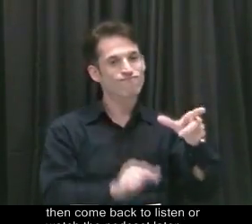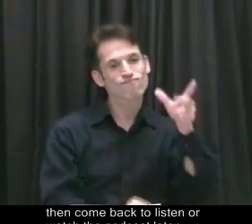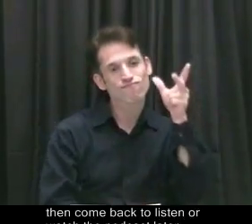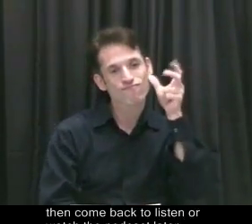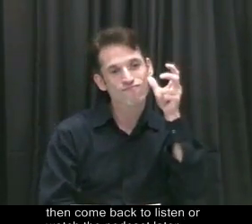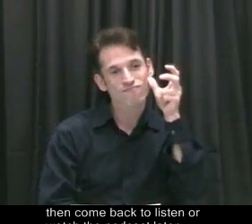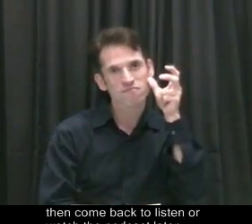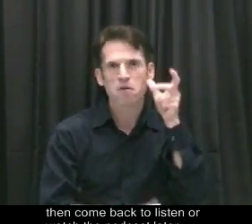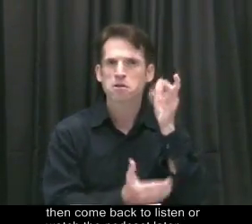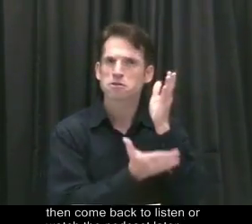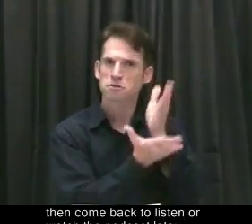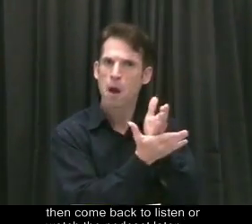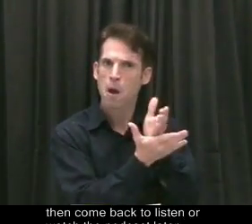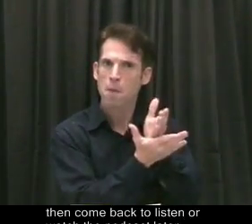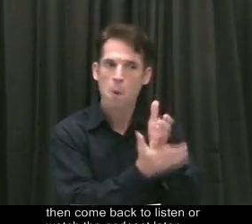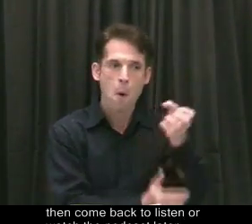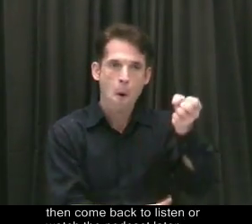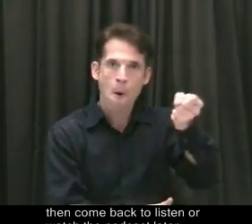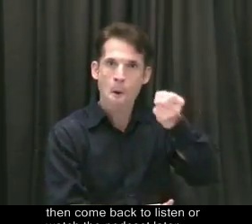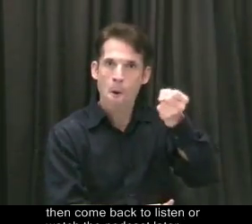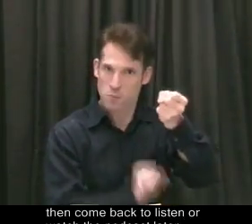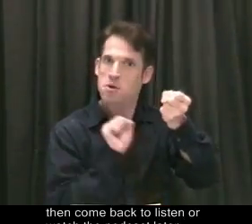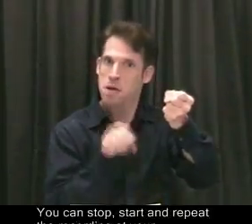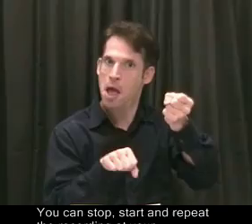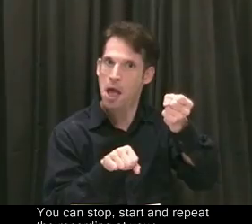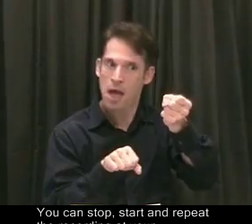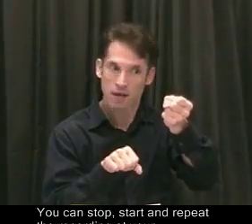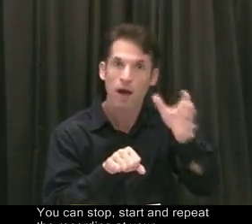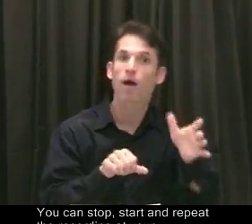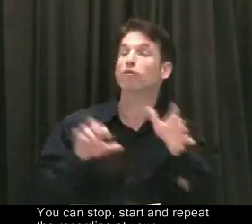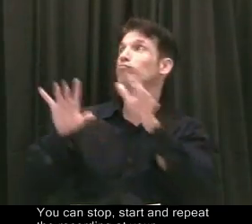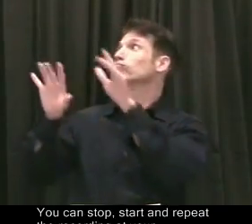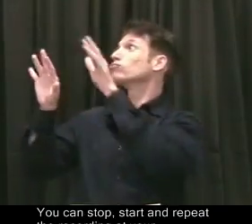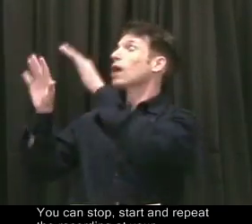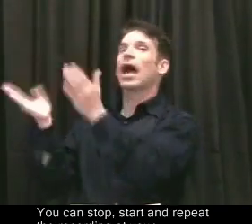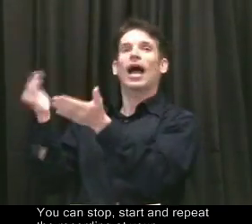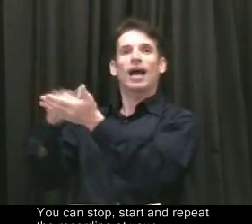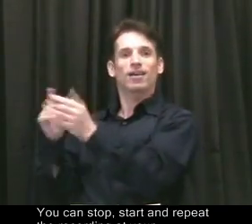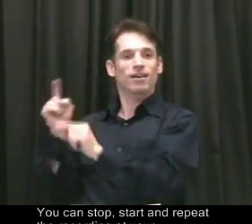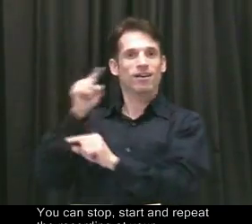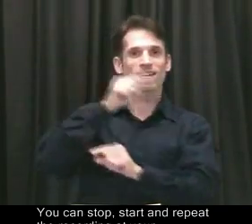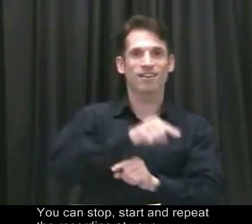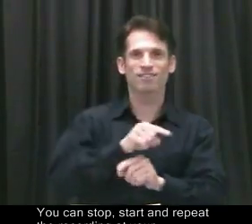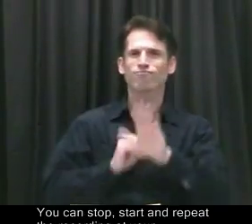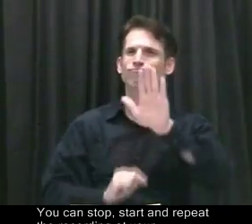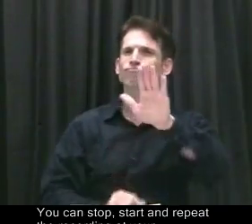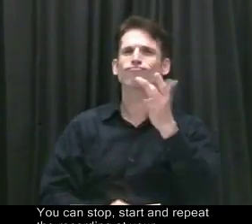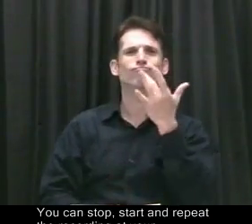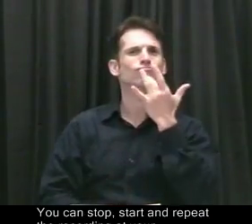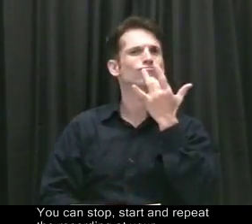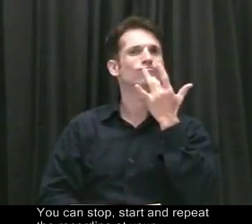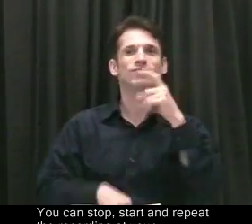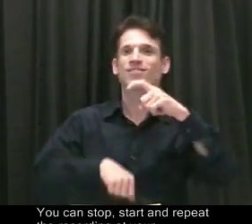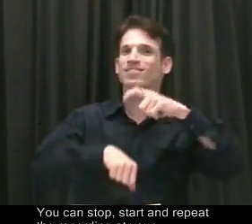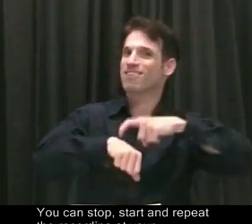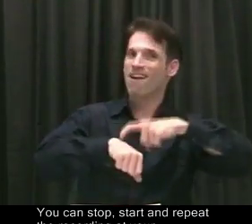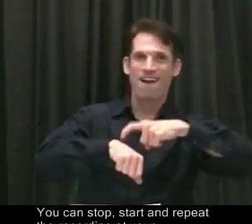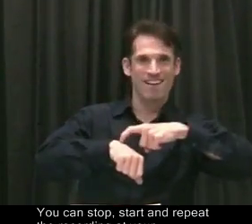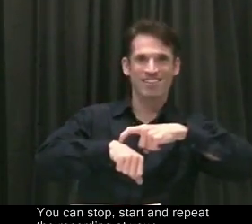Then, come back and listen or watch the podcast later. You can stop, start, and repeat the recording at